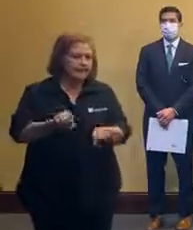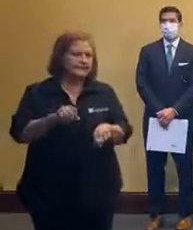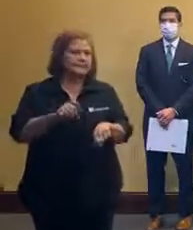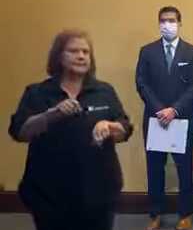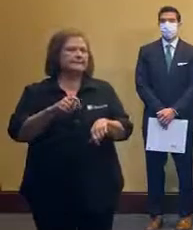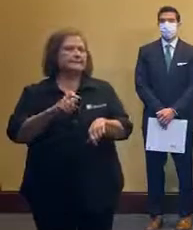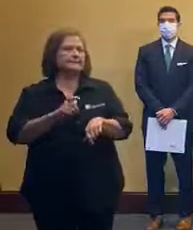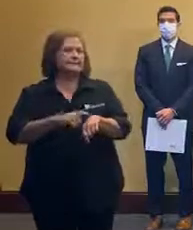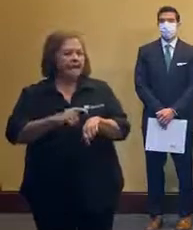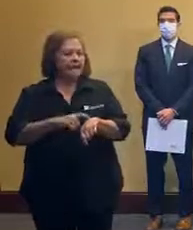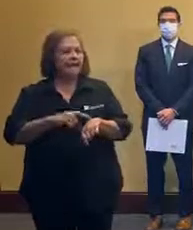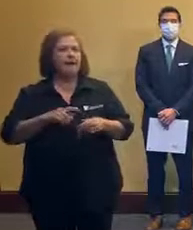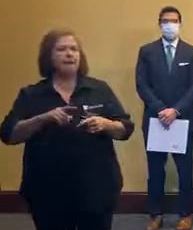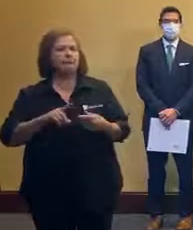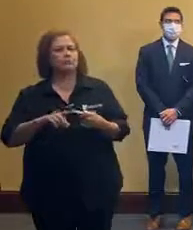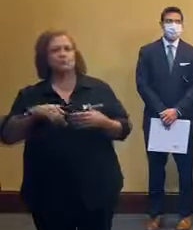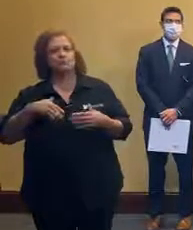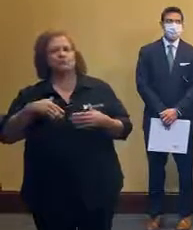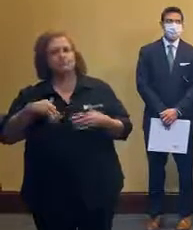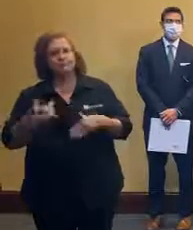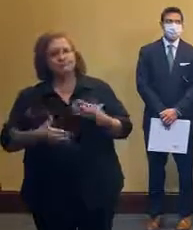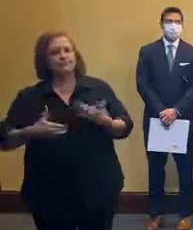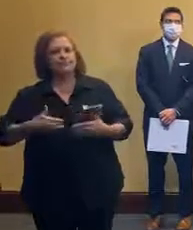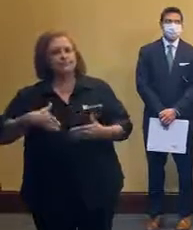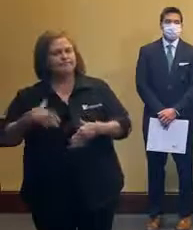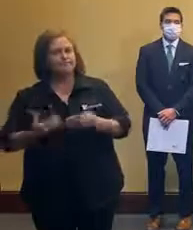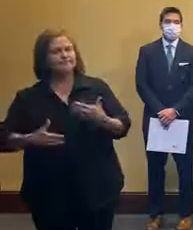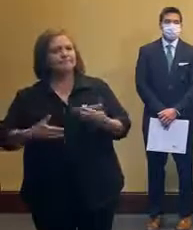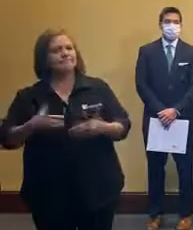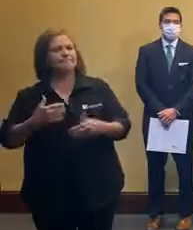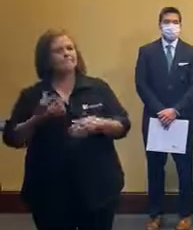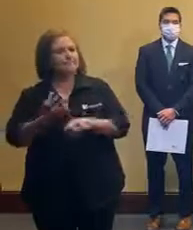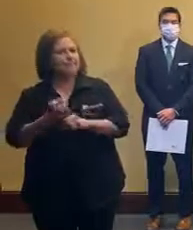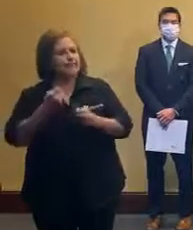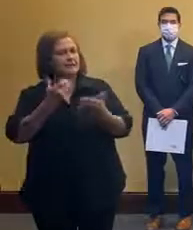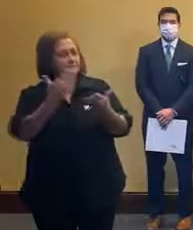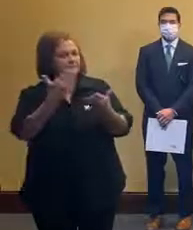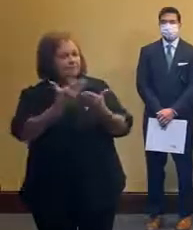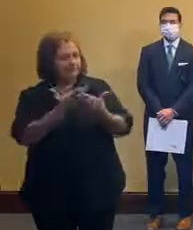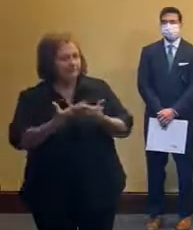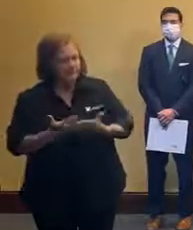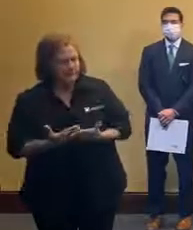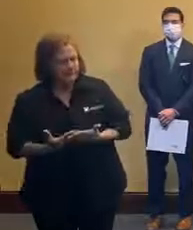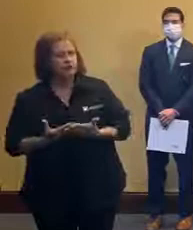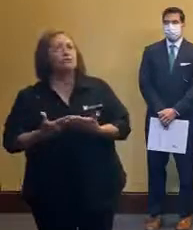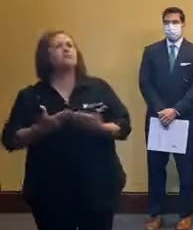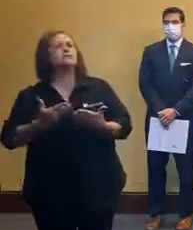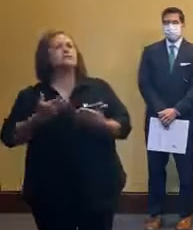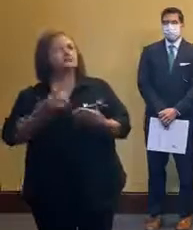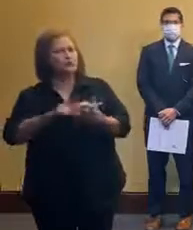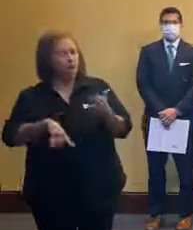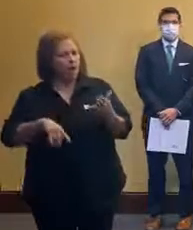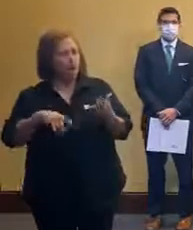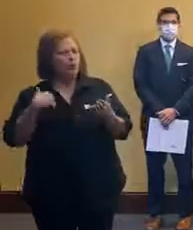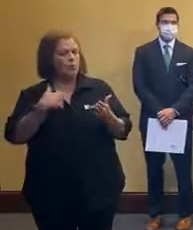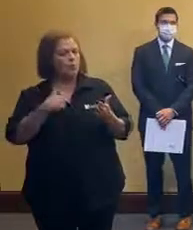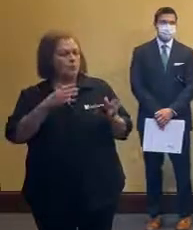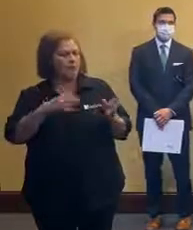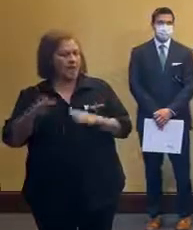due diligence as it relates to digging into the data that will guide us, and not just as it relates